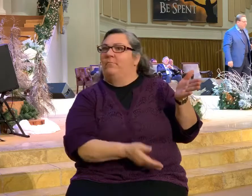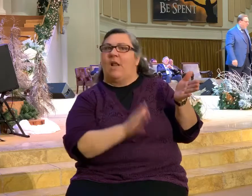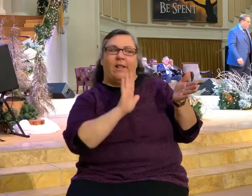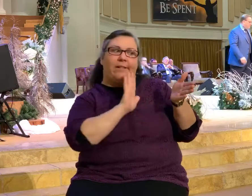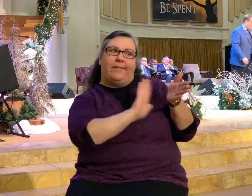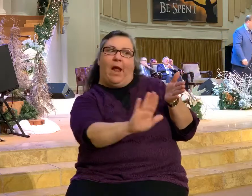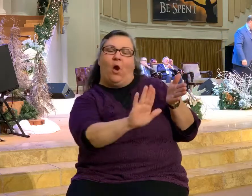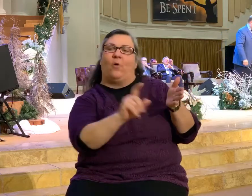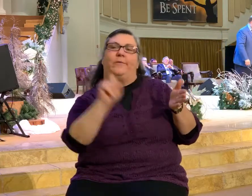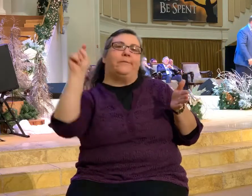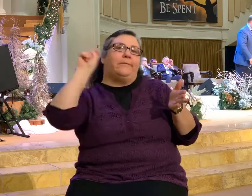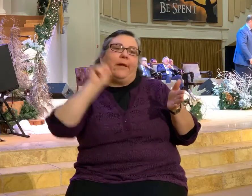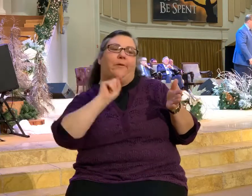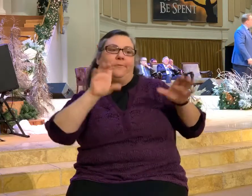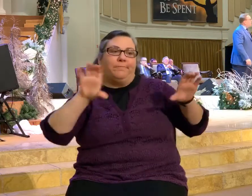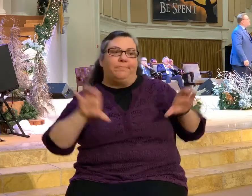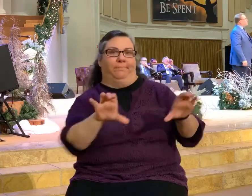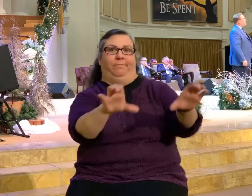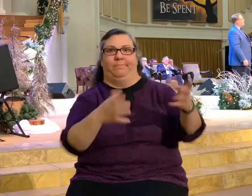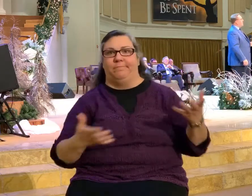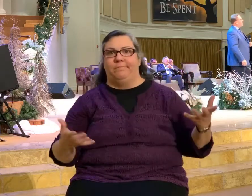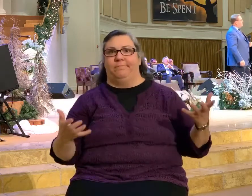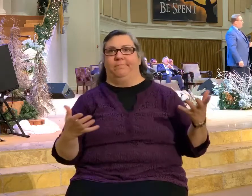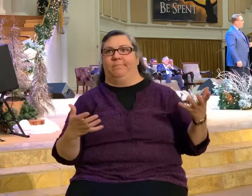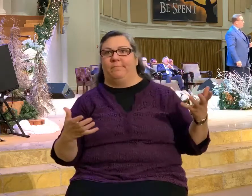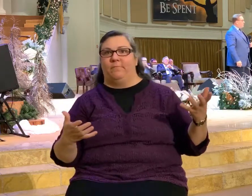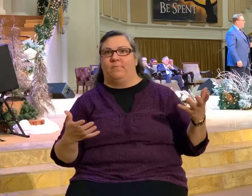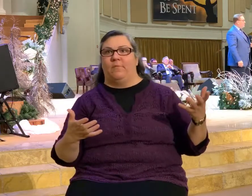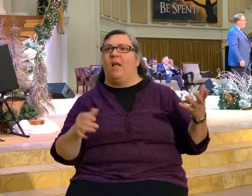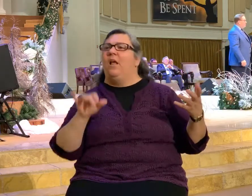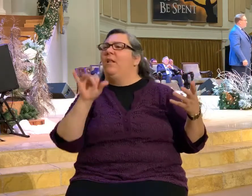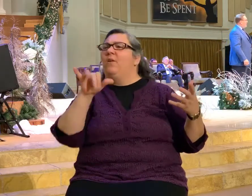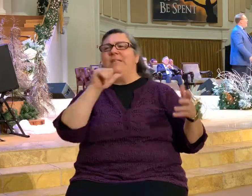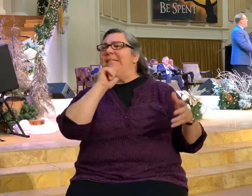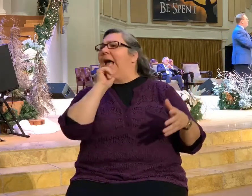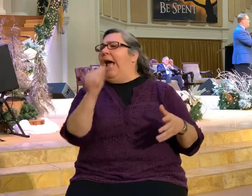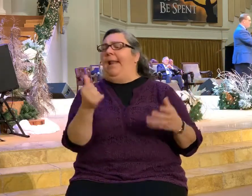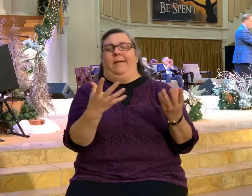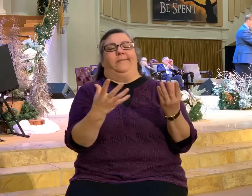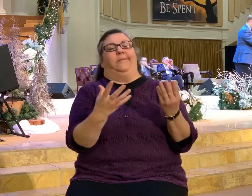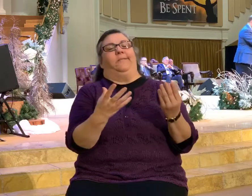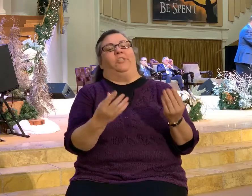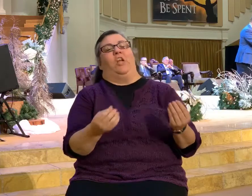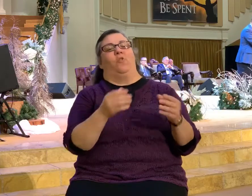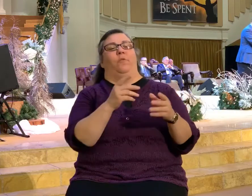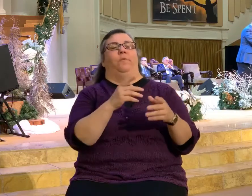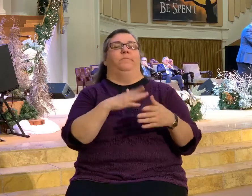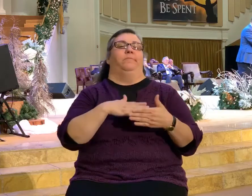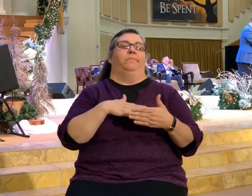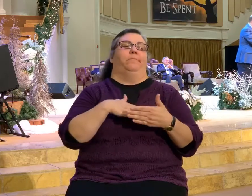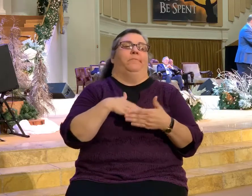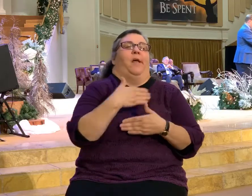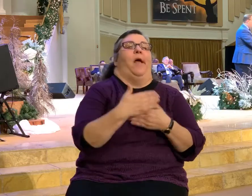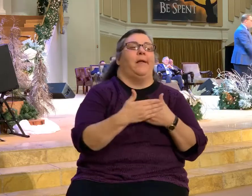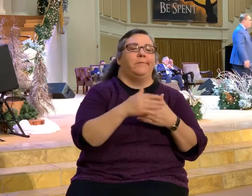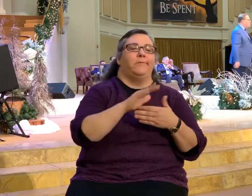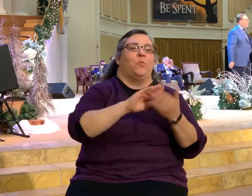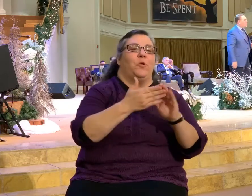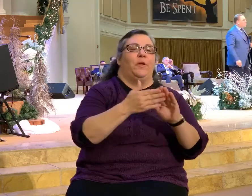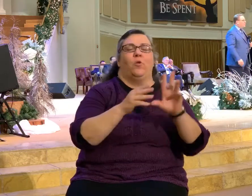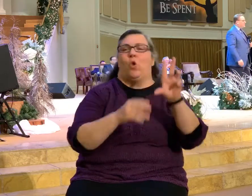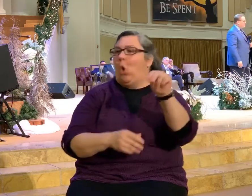sexual escapades. This wasn't a gentle, kind community. This